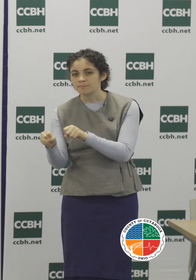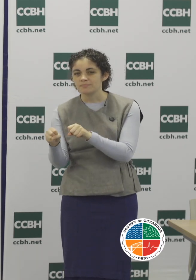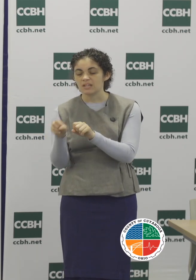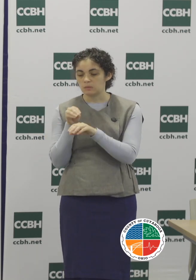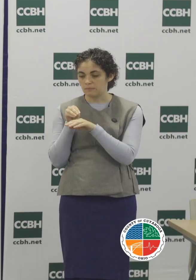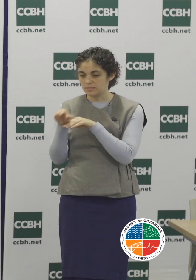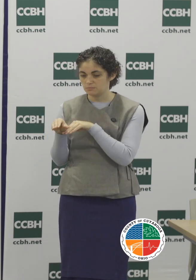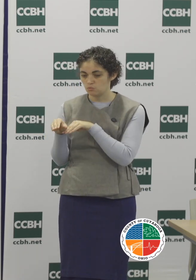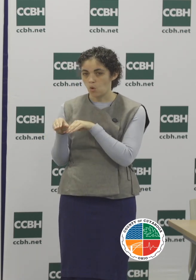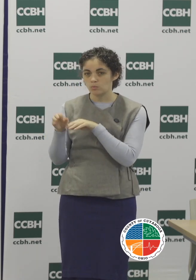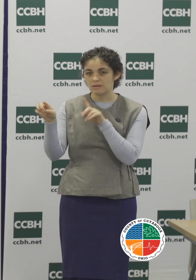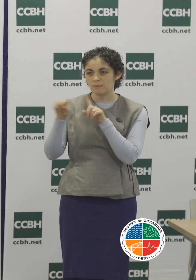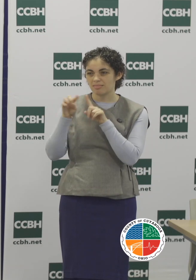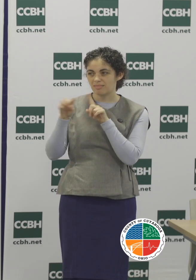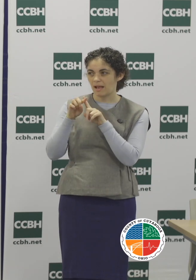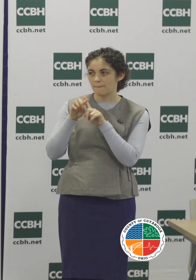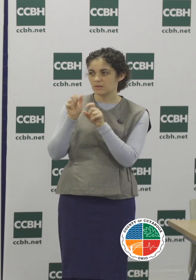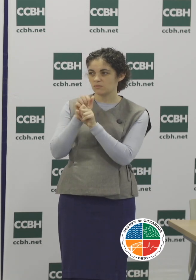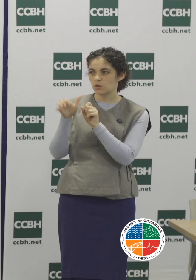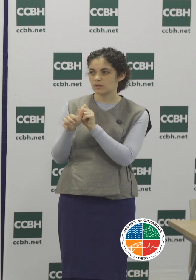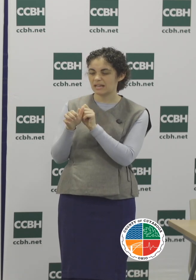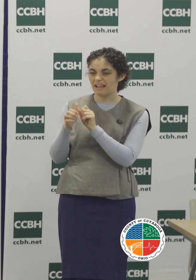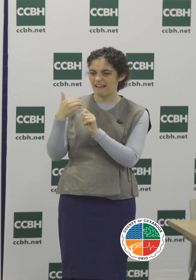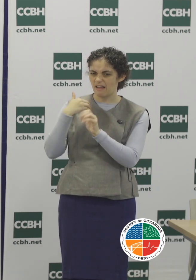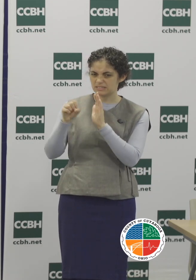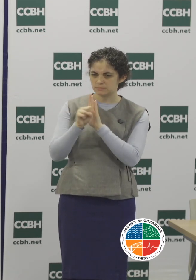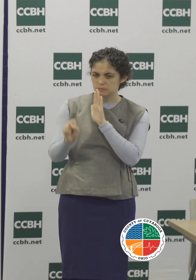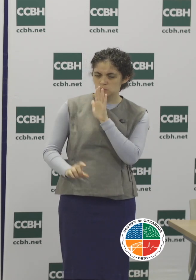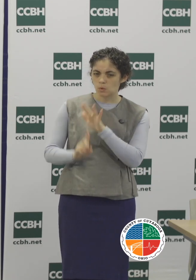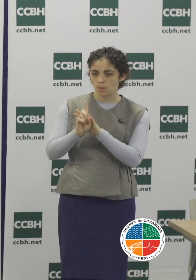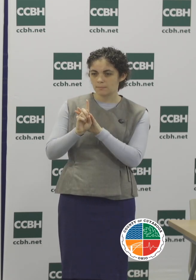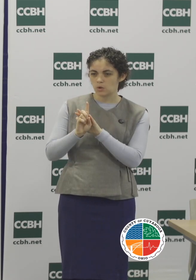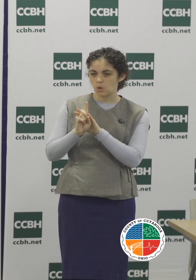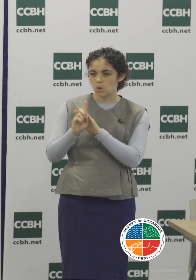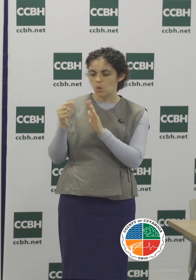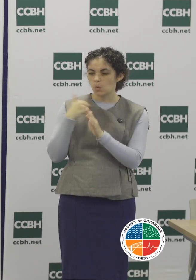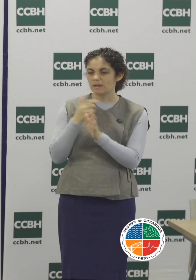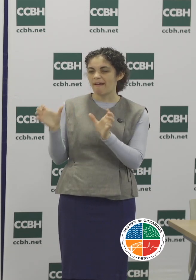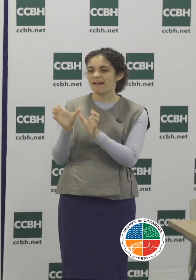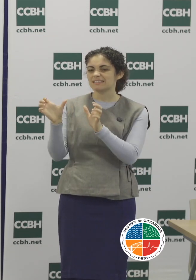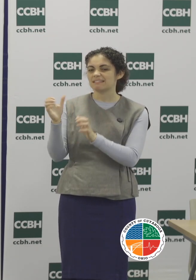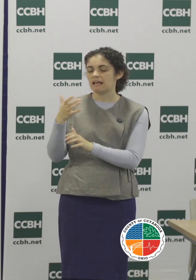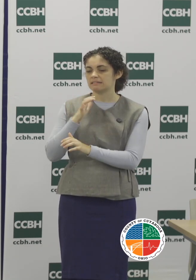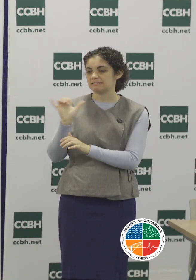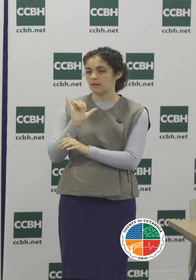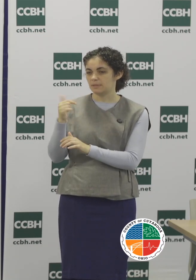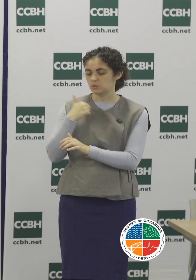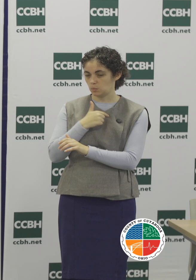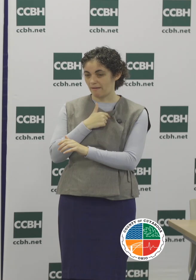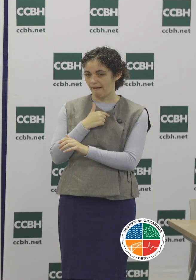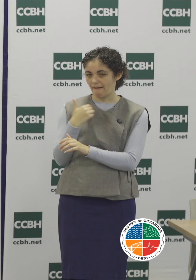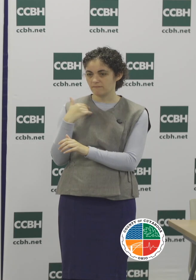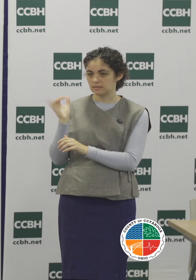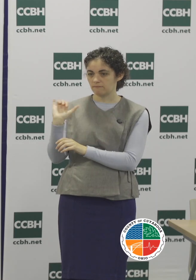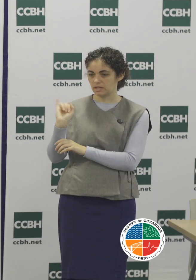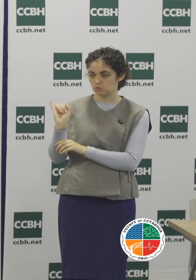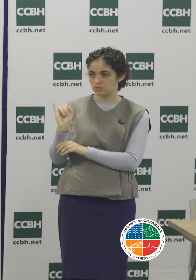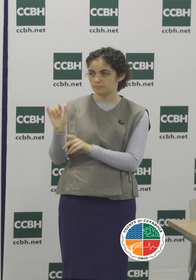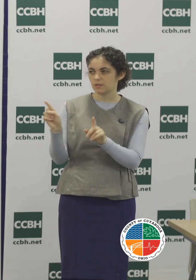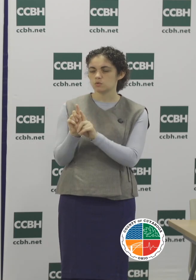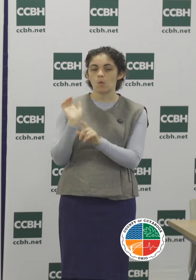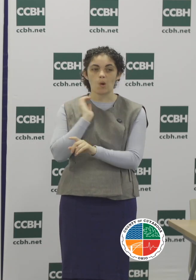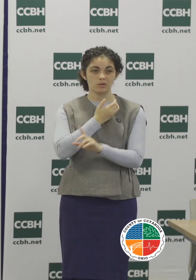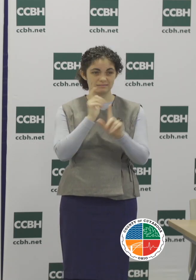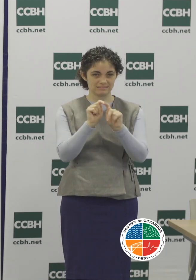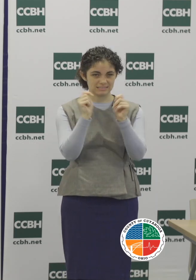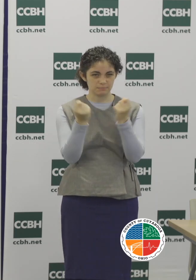been exposed to a lab confirmed case, developed symptoms, and we treated them as if they had the infection, which we believe they did. And our team